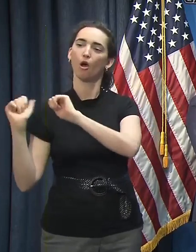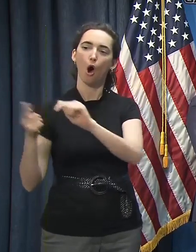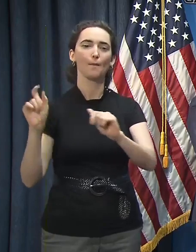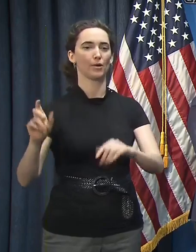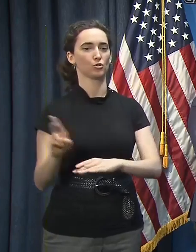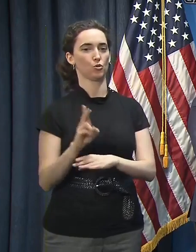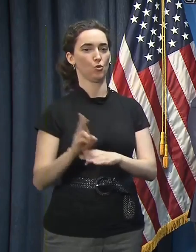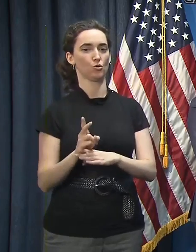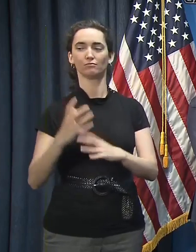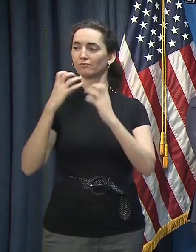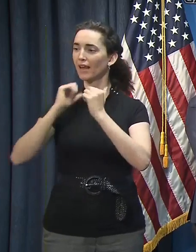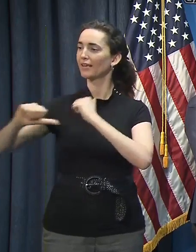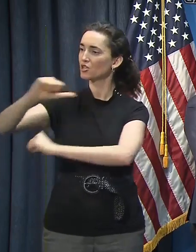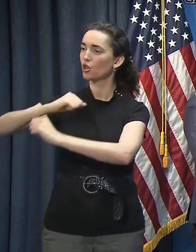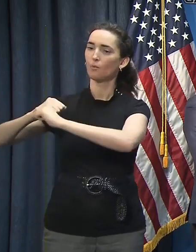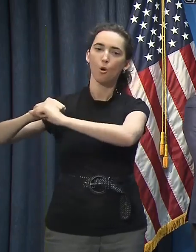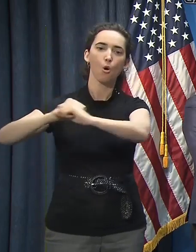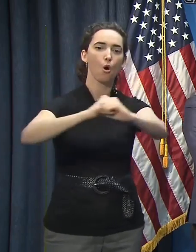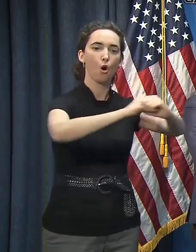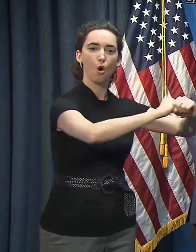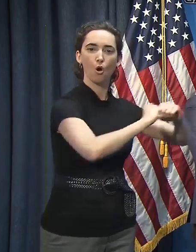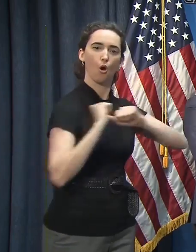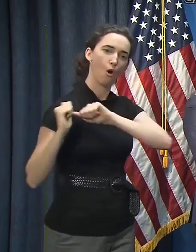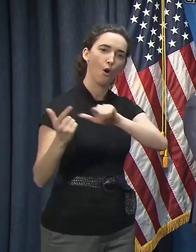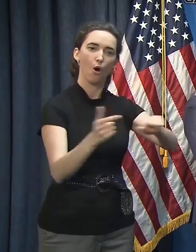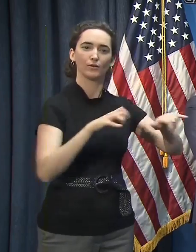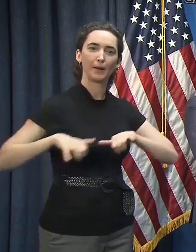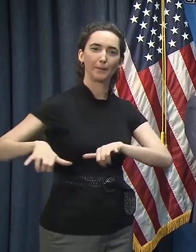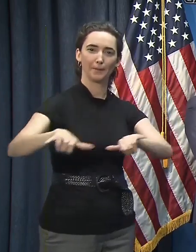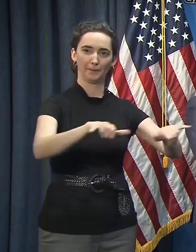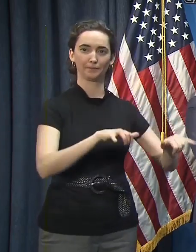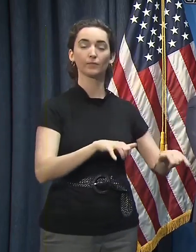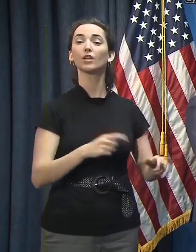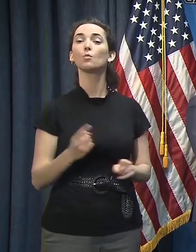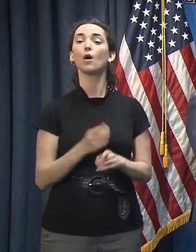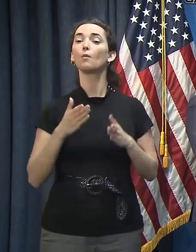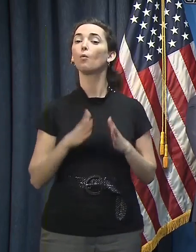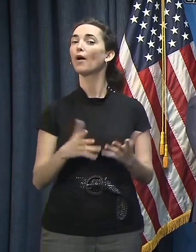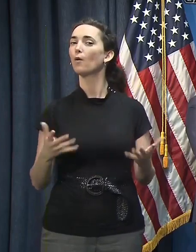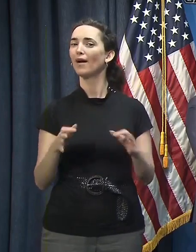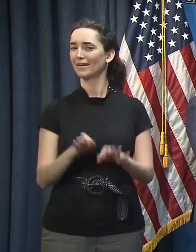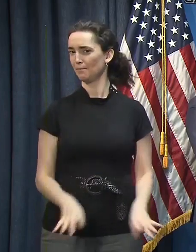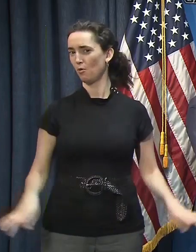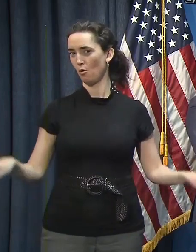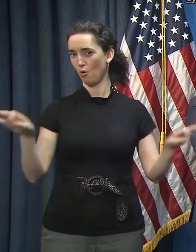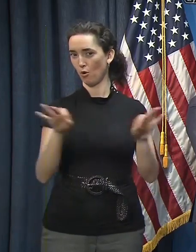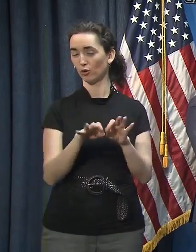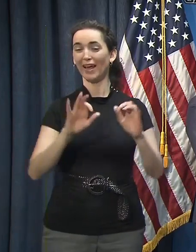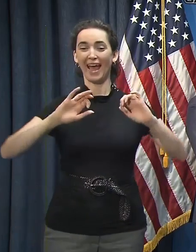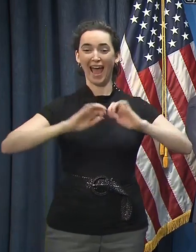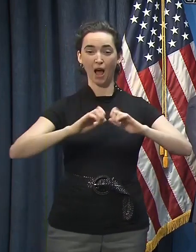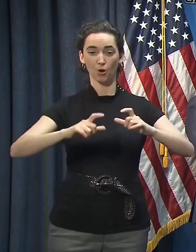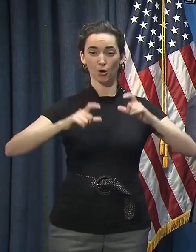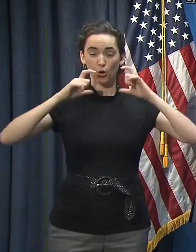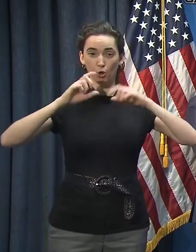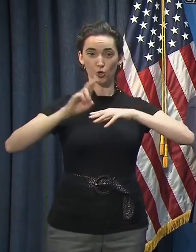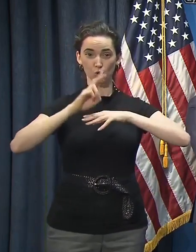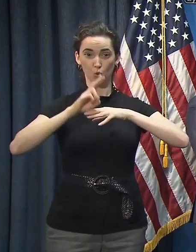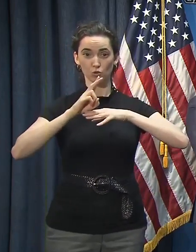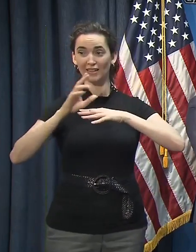everybody protects everyone else, then you're protected as well. So the proper way to wear one is pretty important, because the way that you wear a mask could make it more or